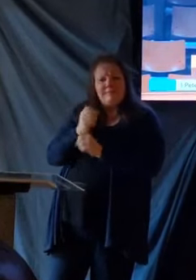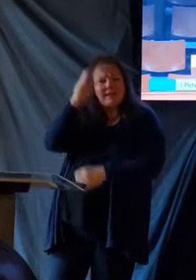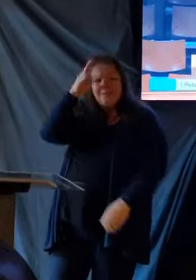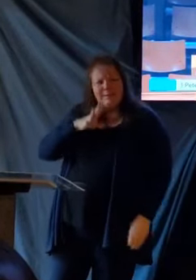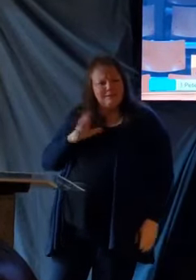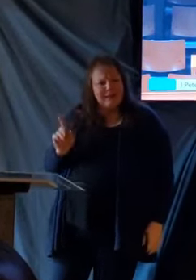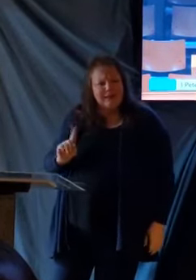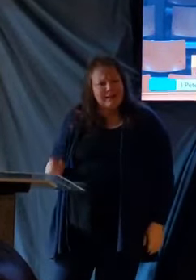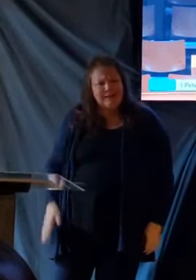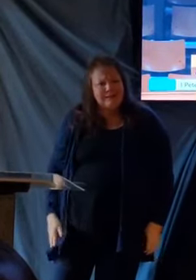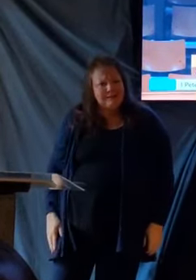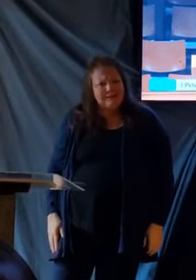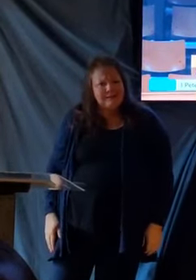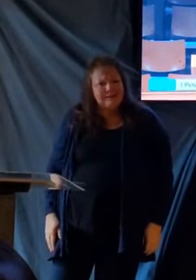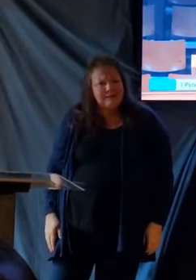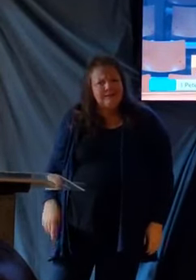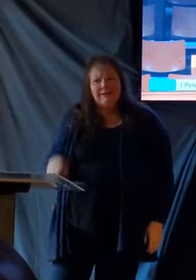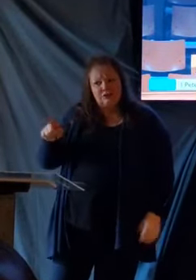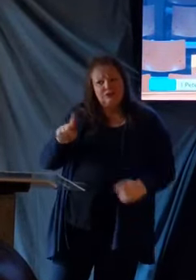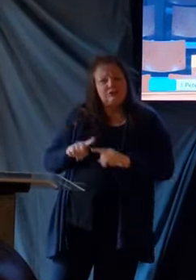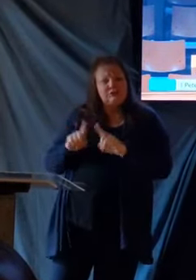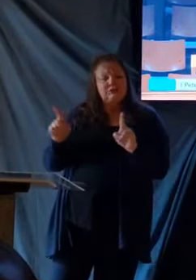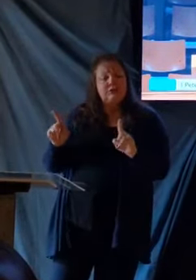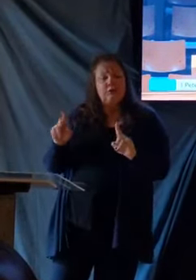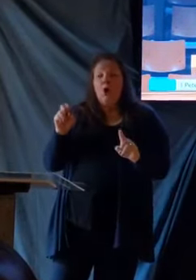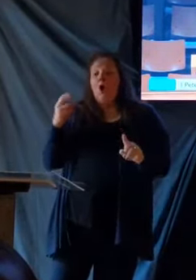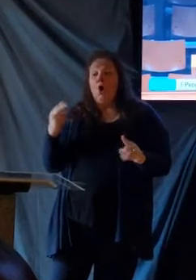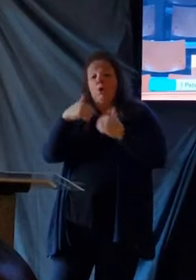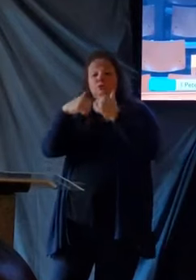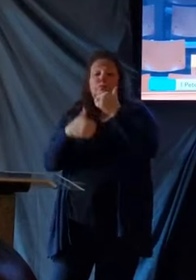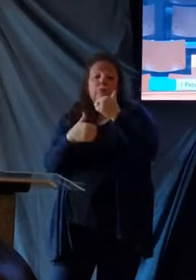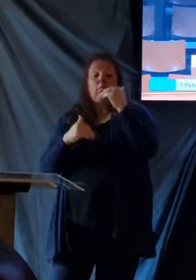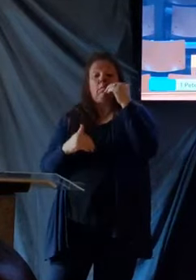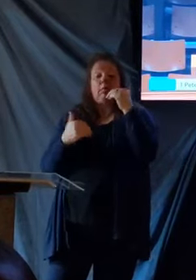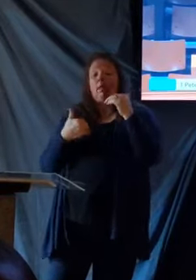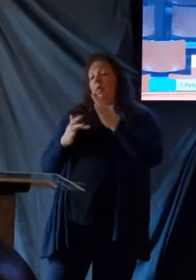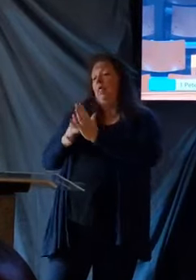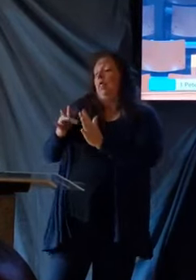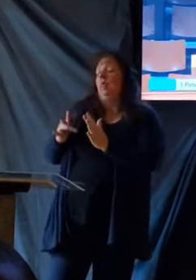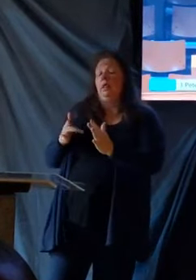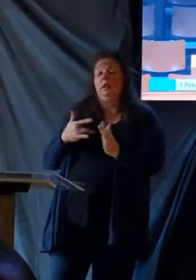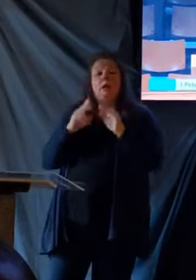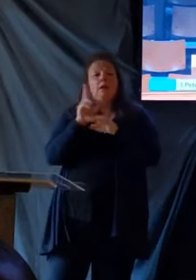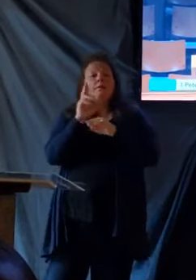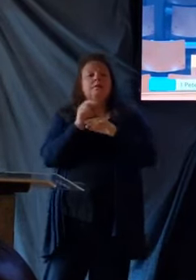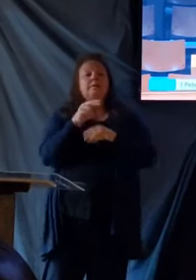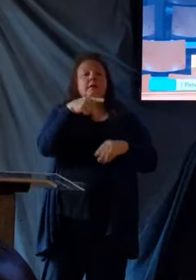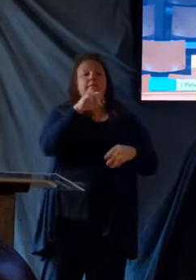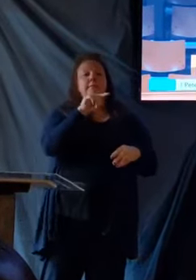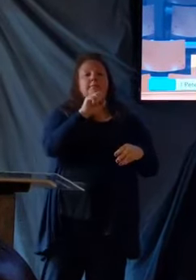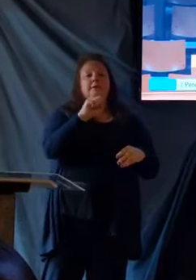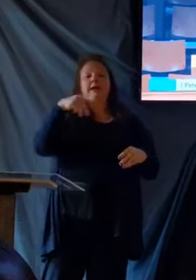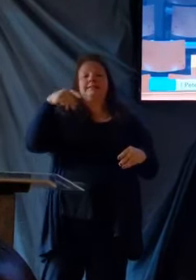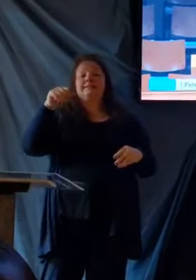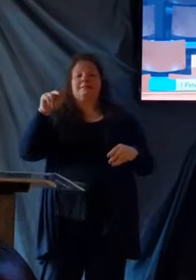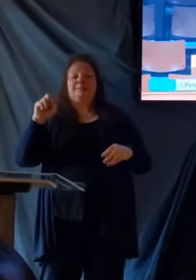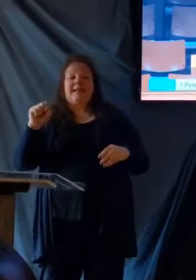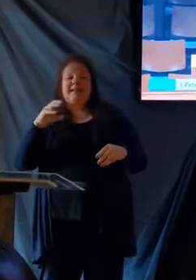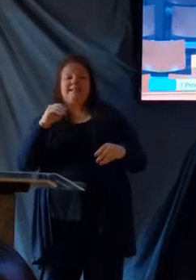man. You made to be different. Oh, she's inferior. No, and I usually use the example of pots and pans and